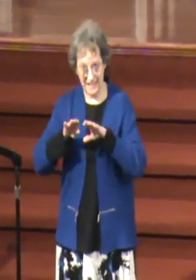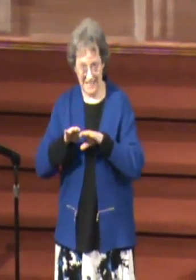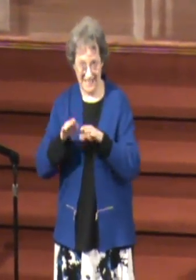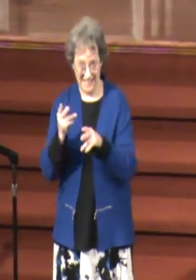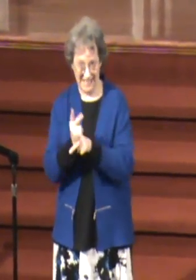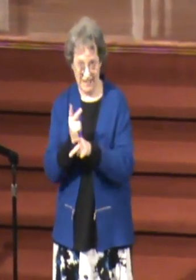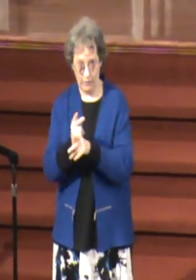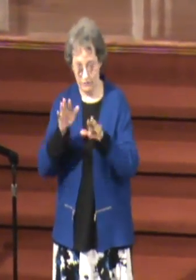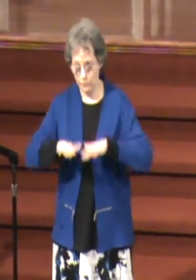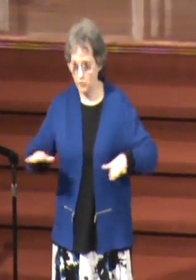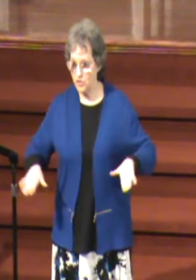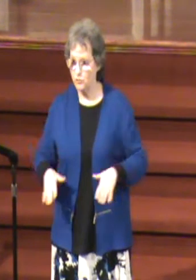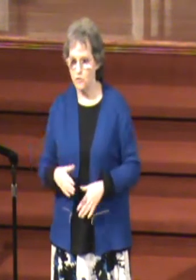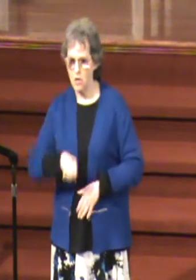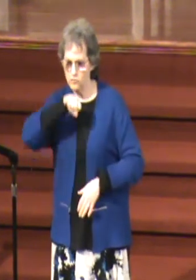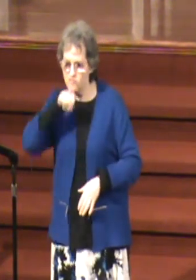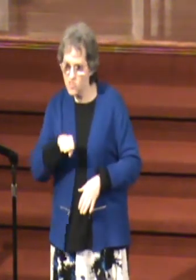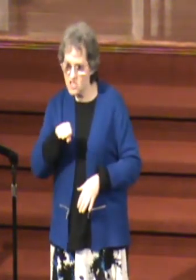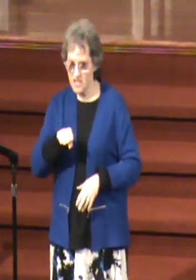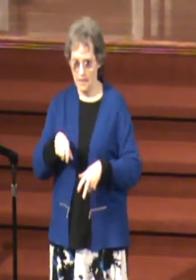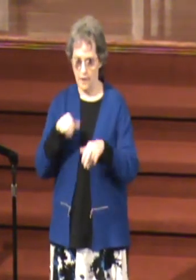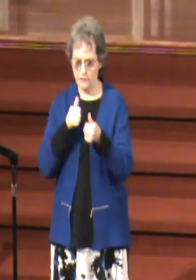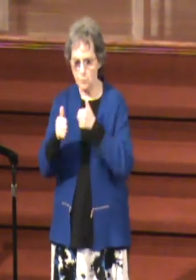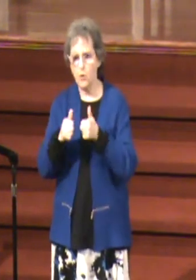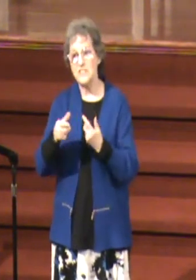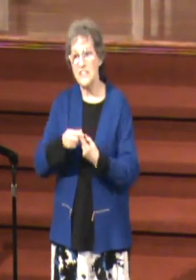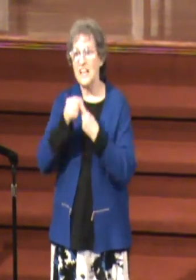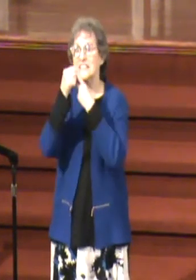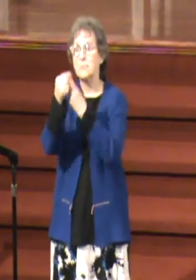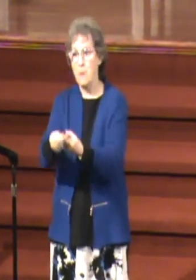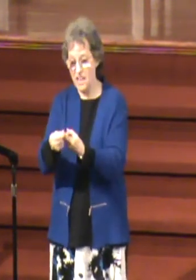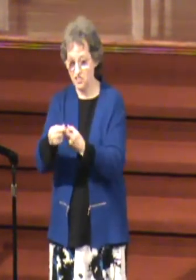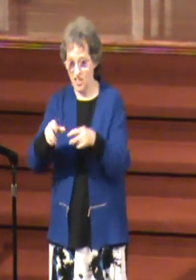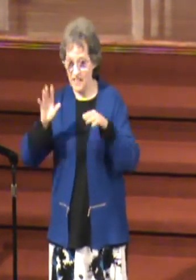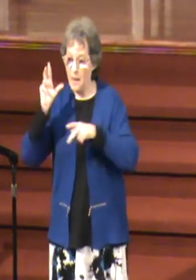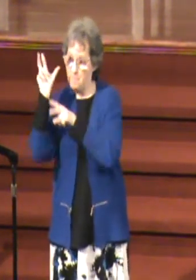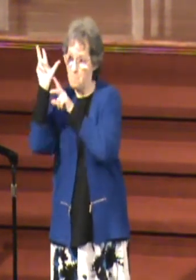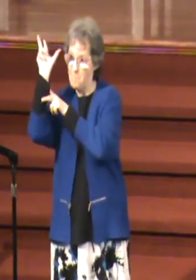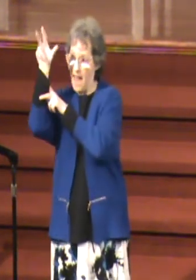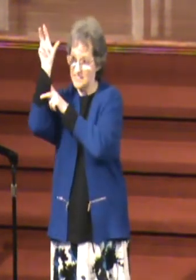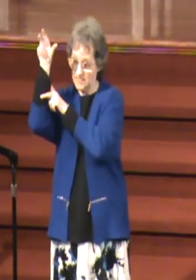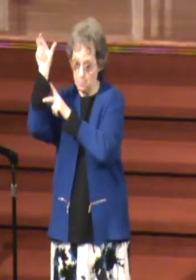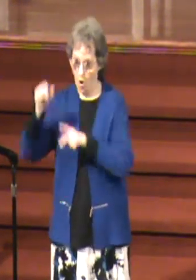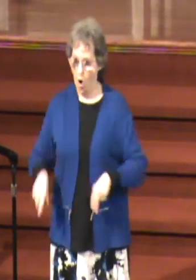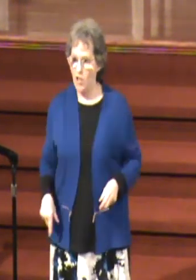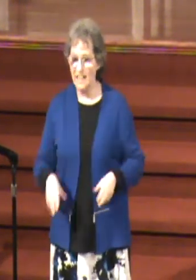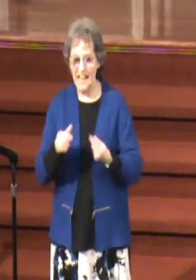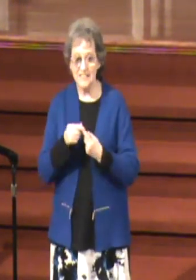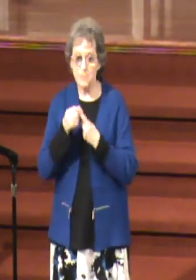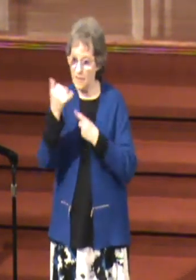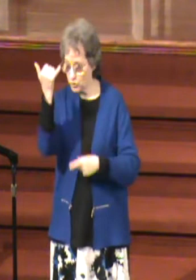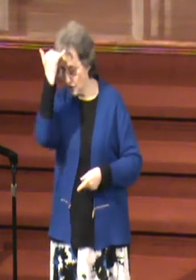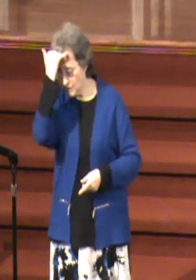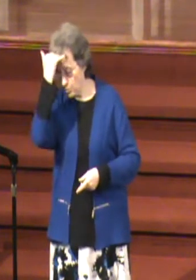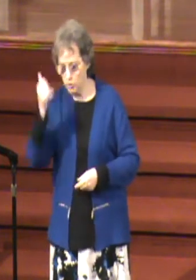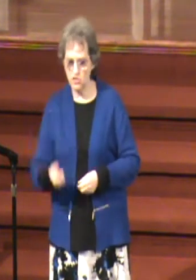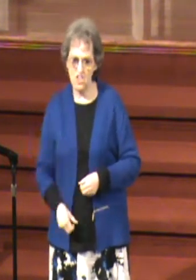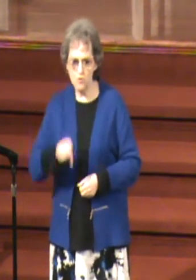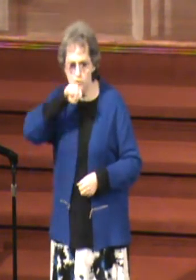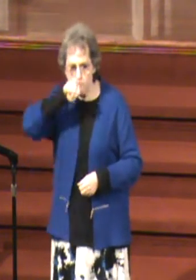but especially basketball. She was a huge Bulls fan. She also loved to cook for special occasions and events. She